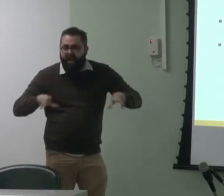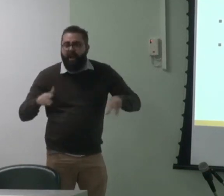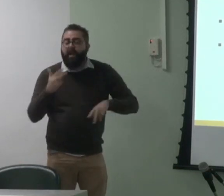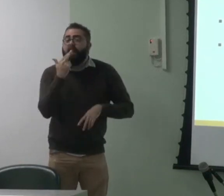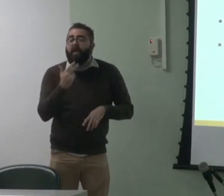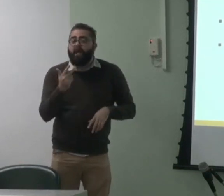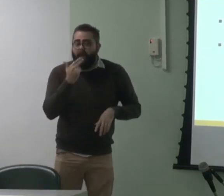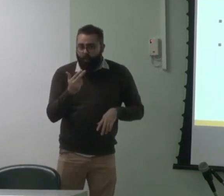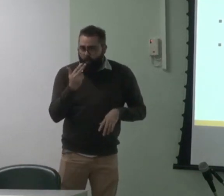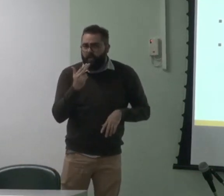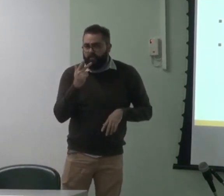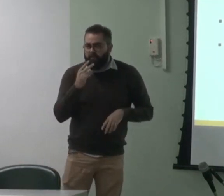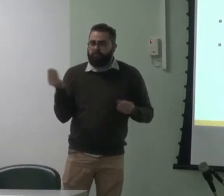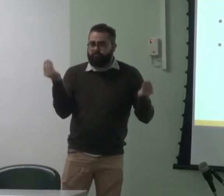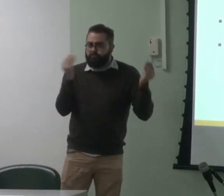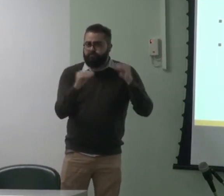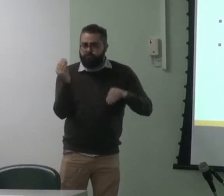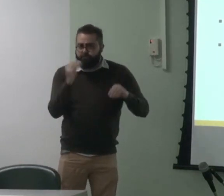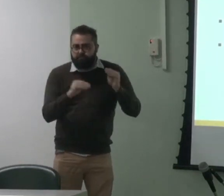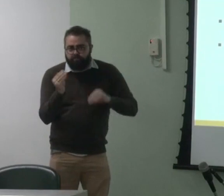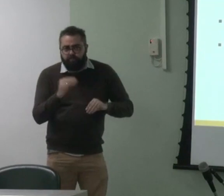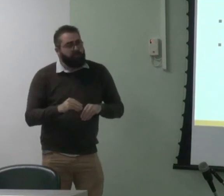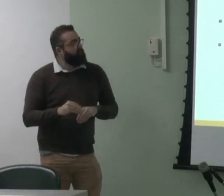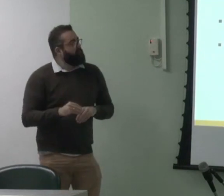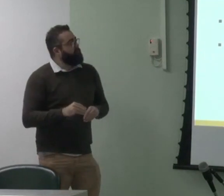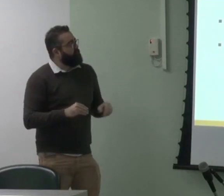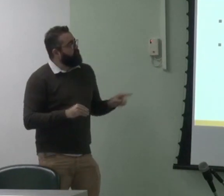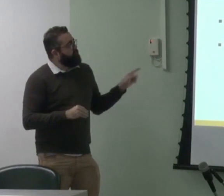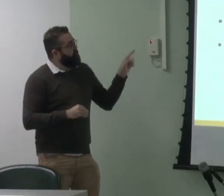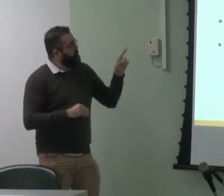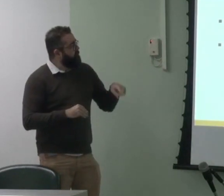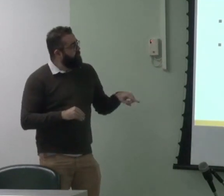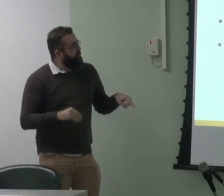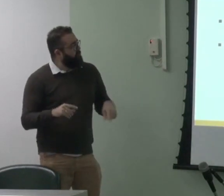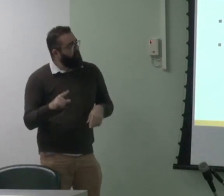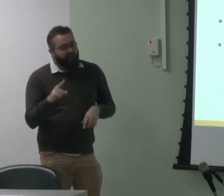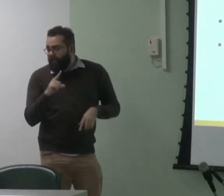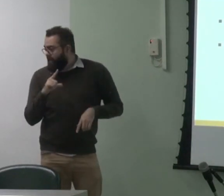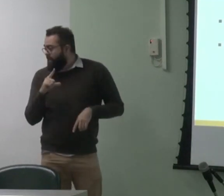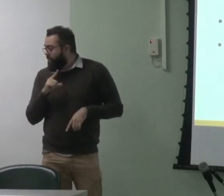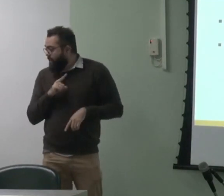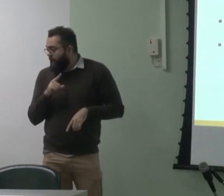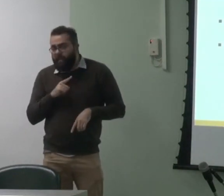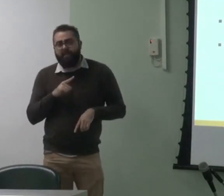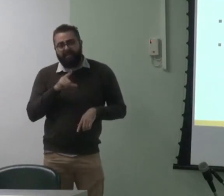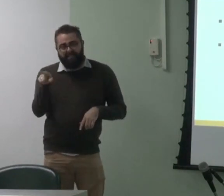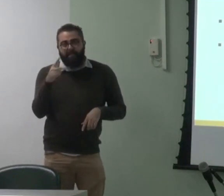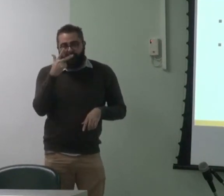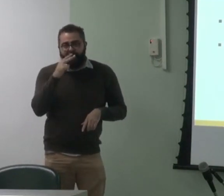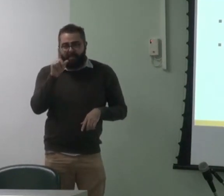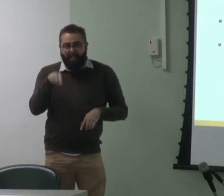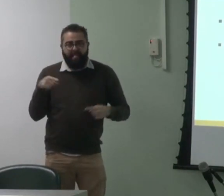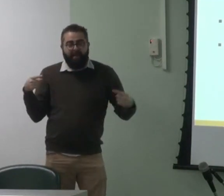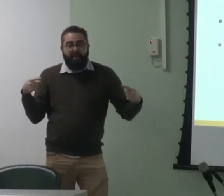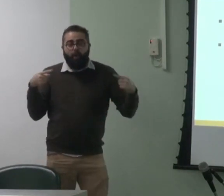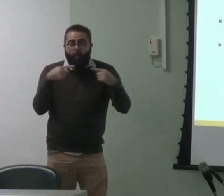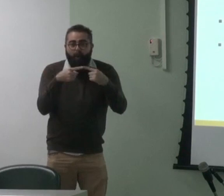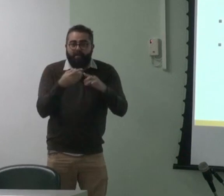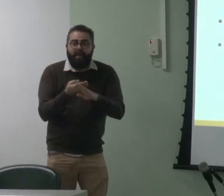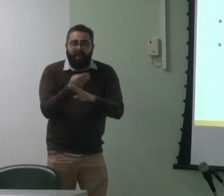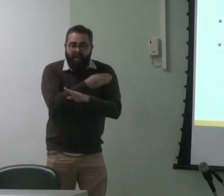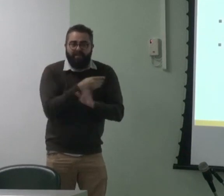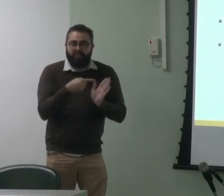by a study of derivational networks, very much in line with what was shown in Universal